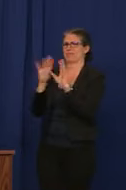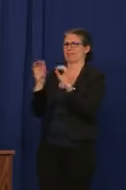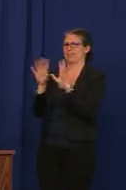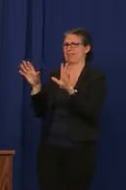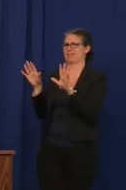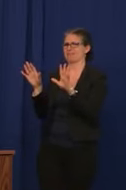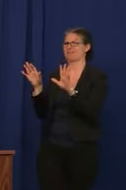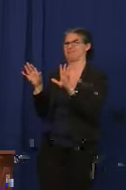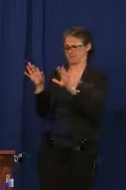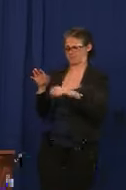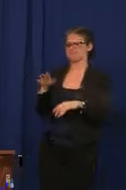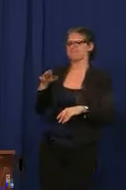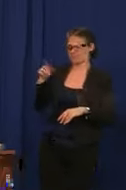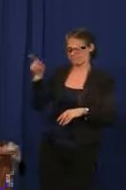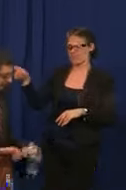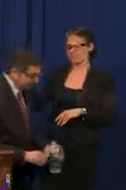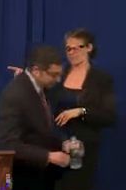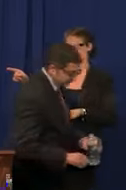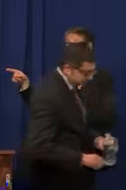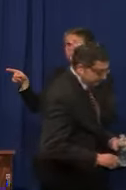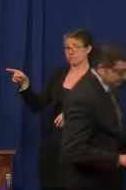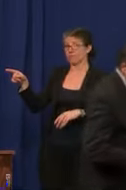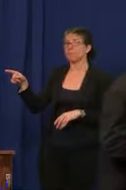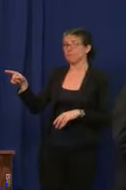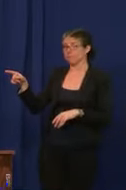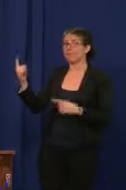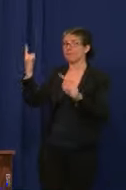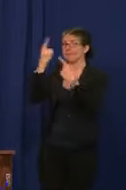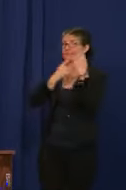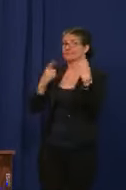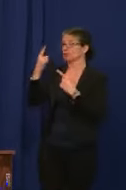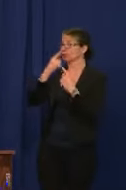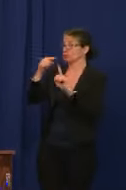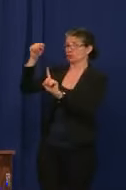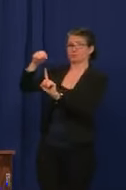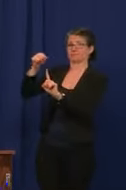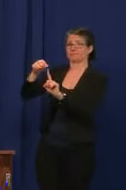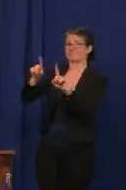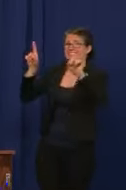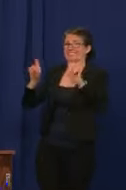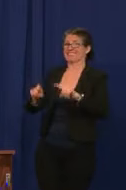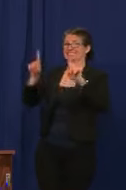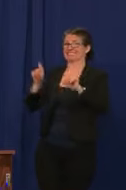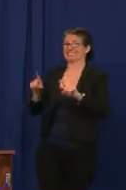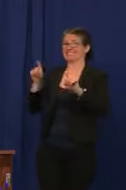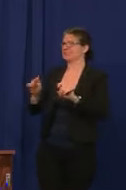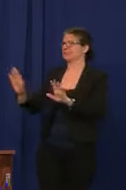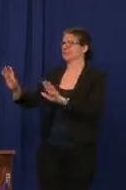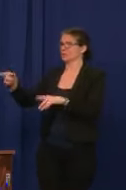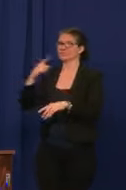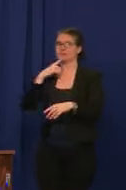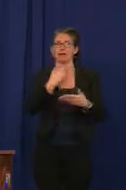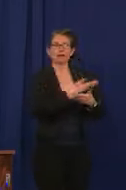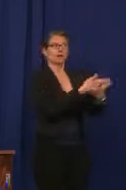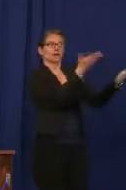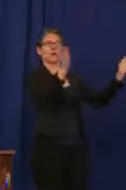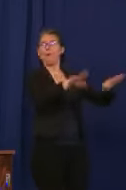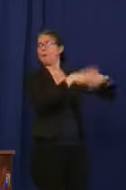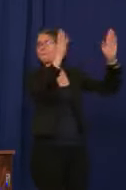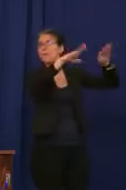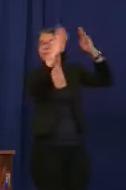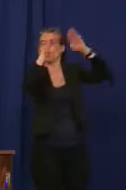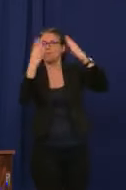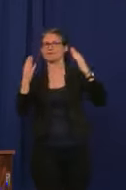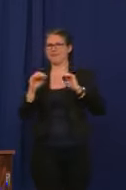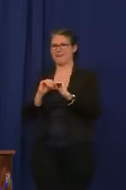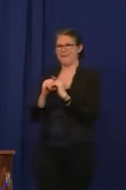and when you're talking about reopening the economy? Like, how much of that do you think you need in order to pull the trigger on either, whether it's